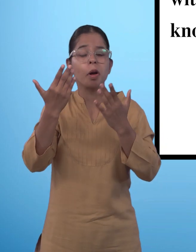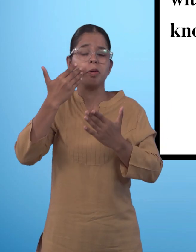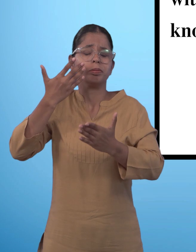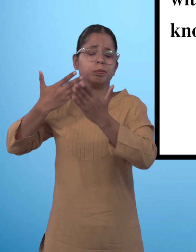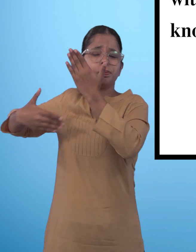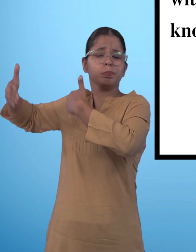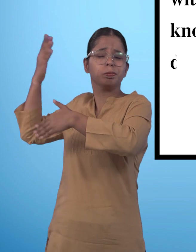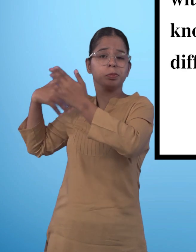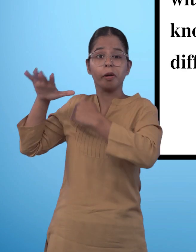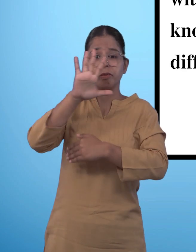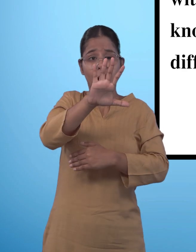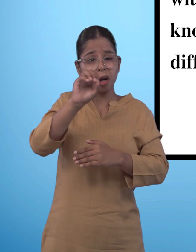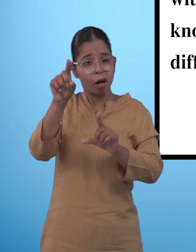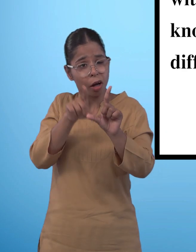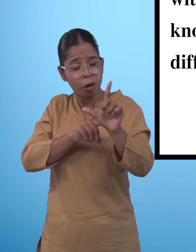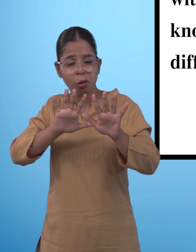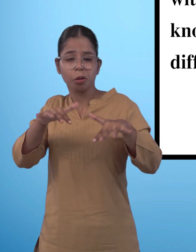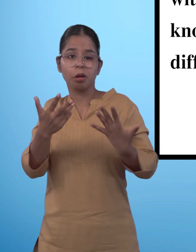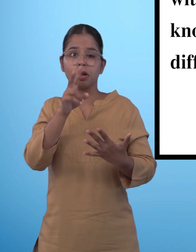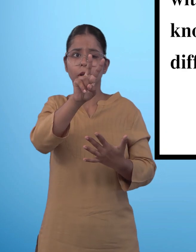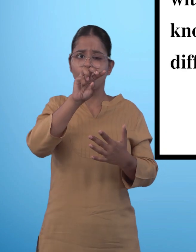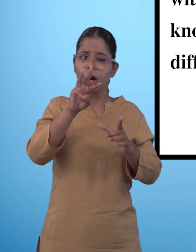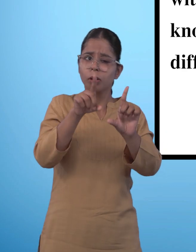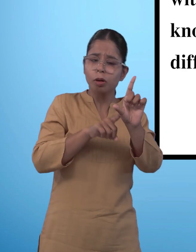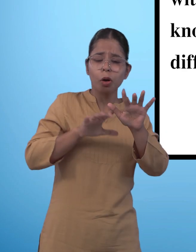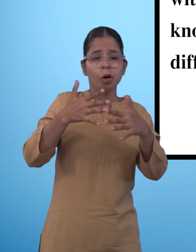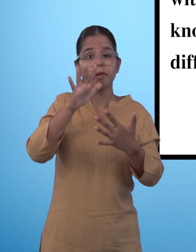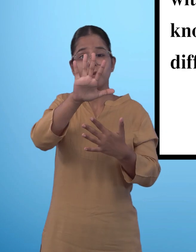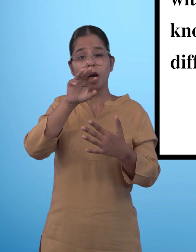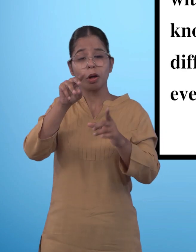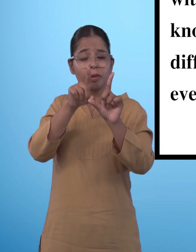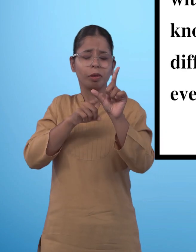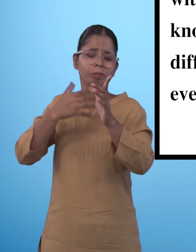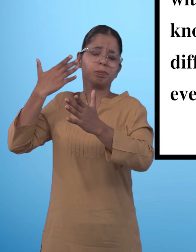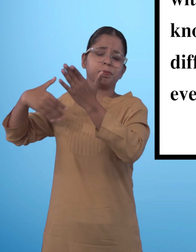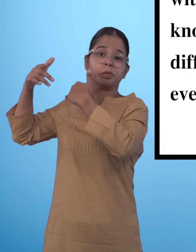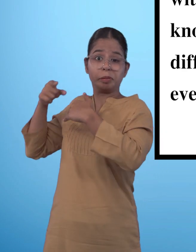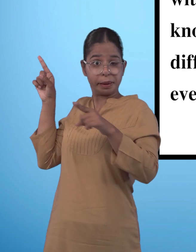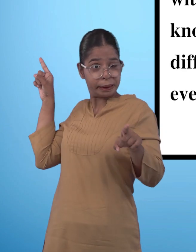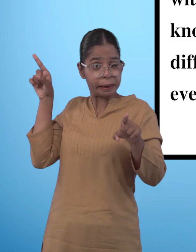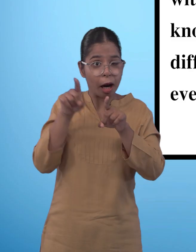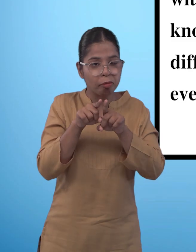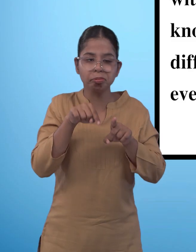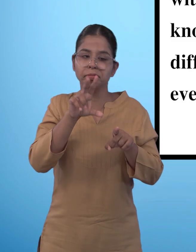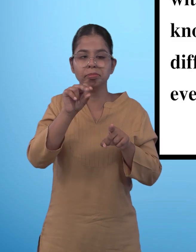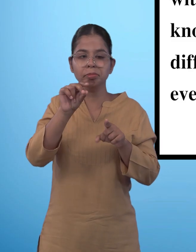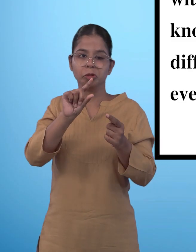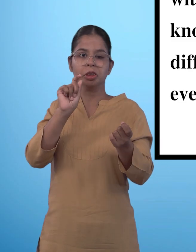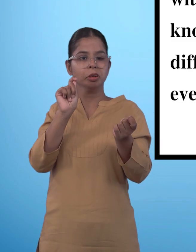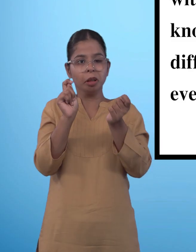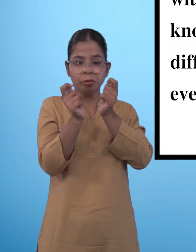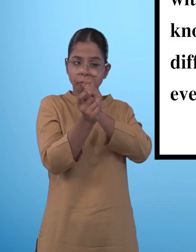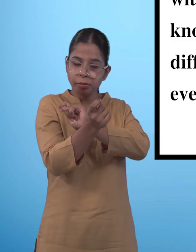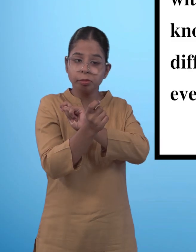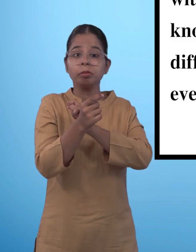However, it was very different 500 years ago, 2,000 years ago, or even 5,000 years ago.